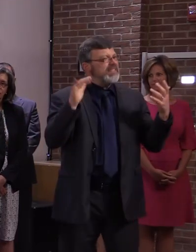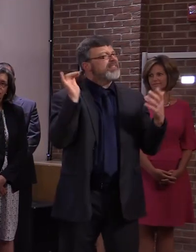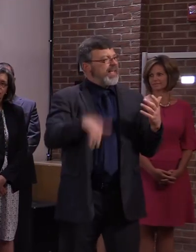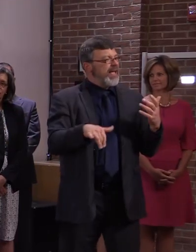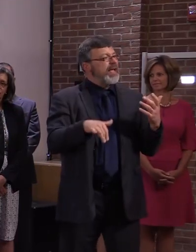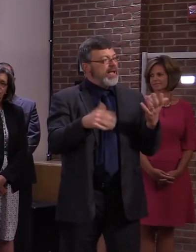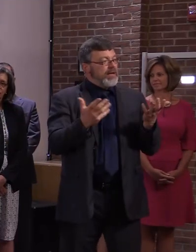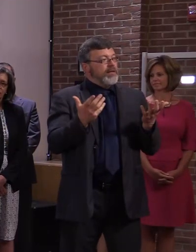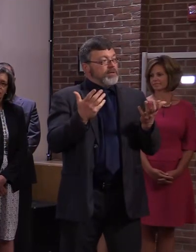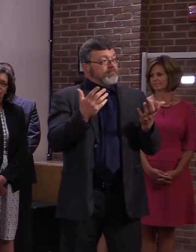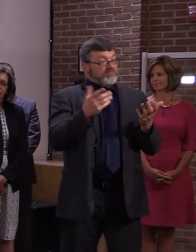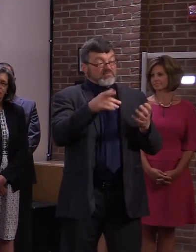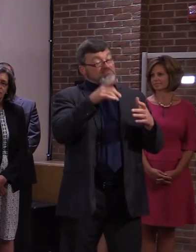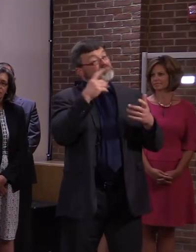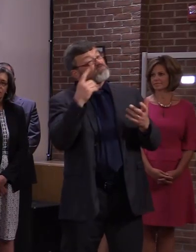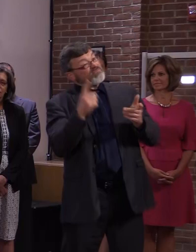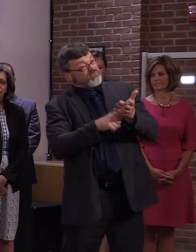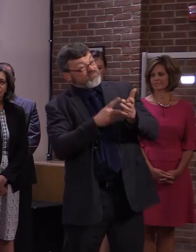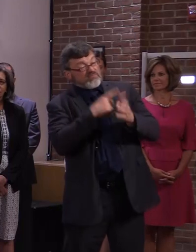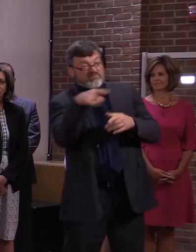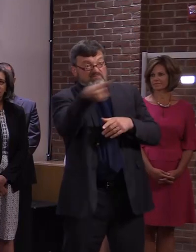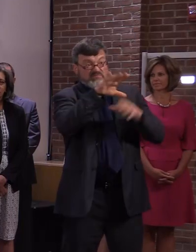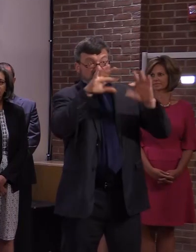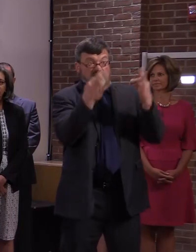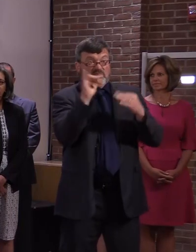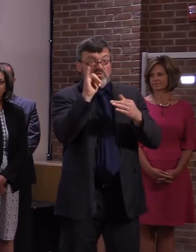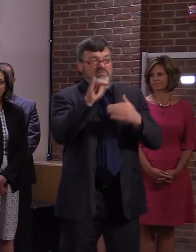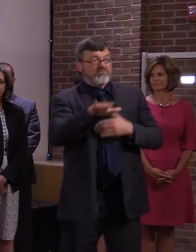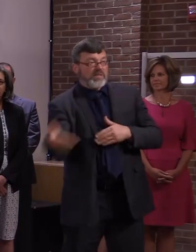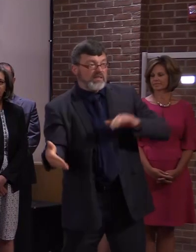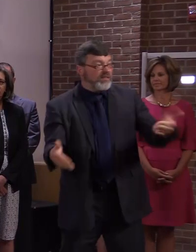loved ones, businesses, or jobs.